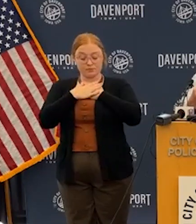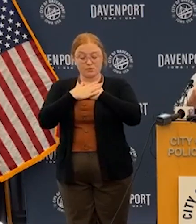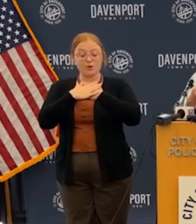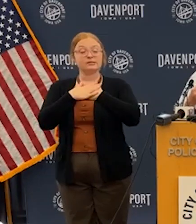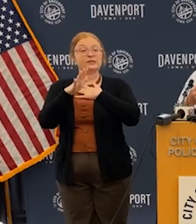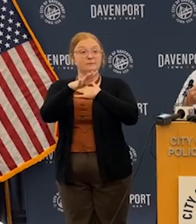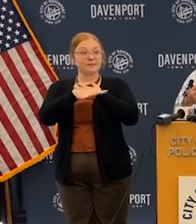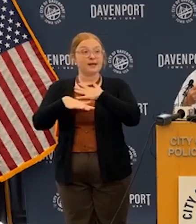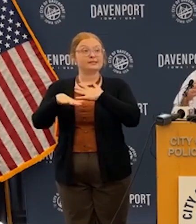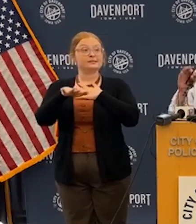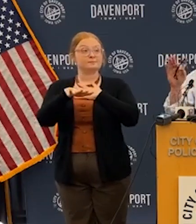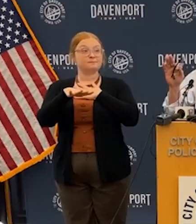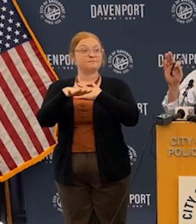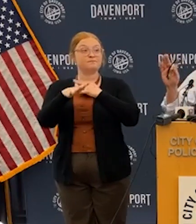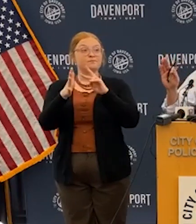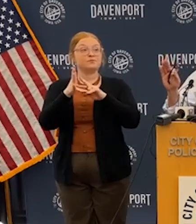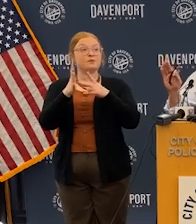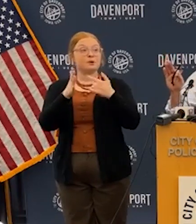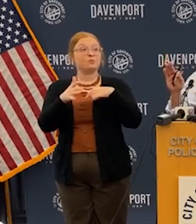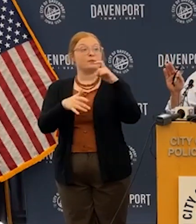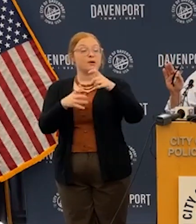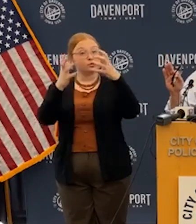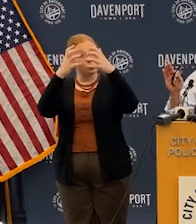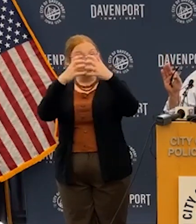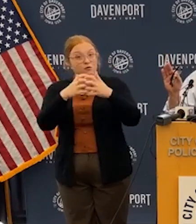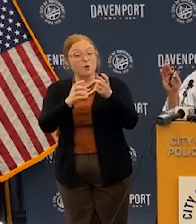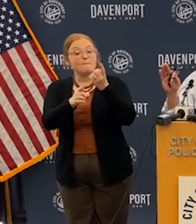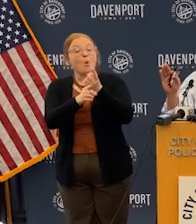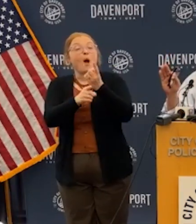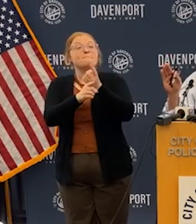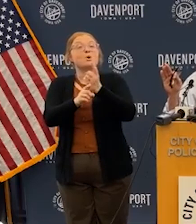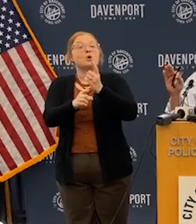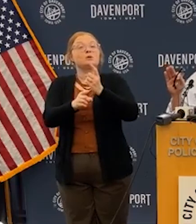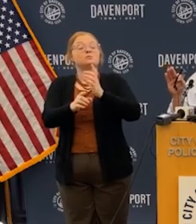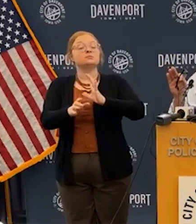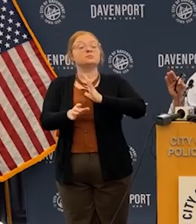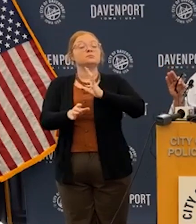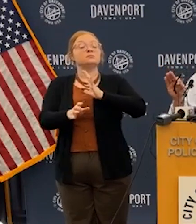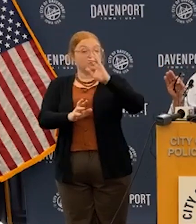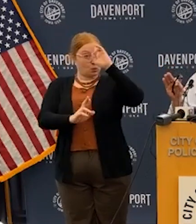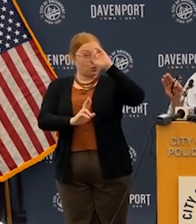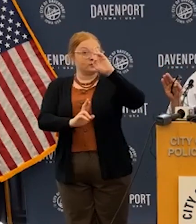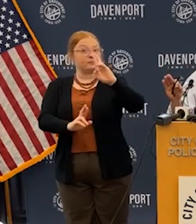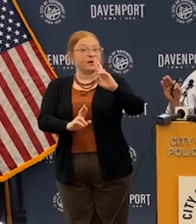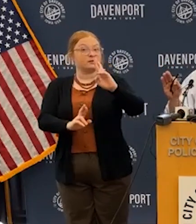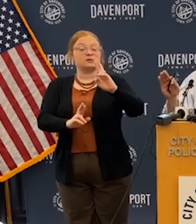we do that, and we're not anywhere near doing that right now, just so you know that.